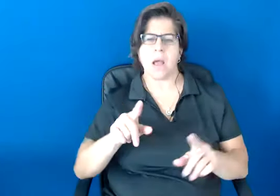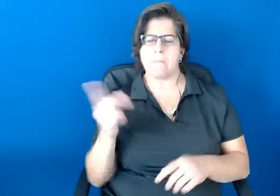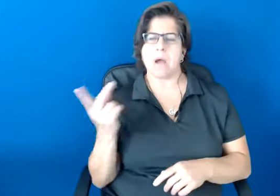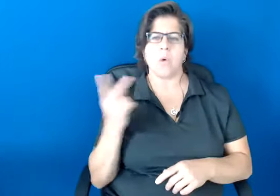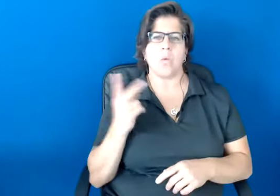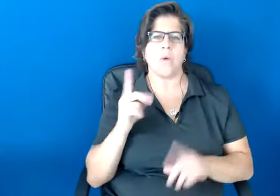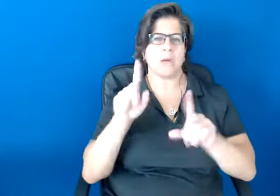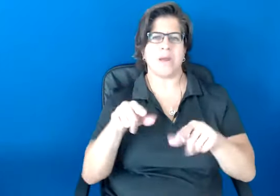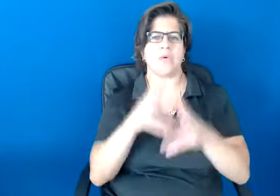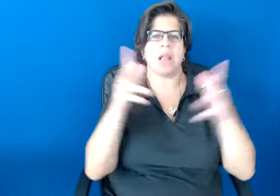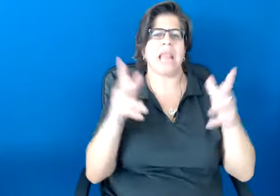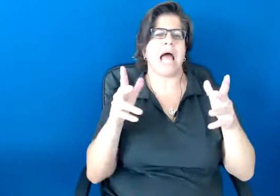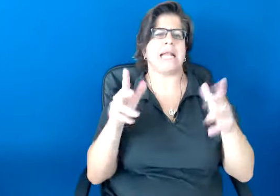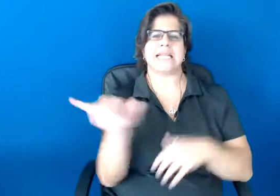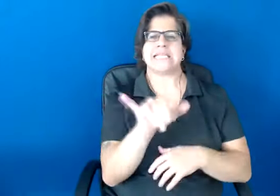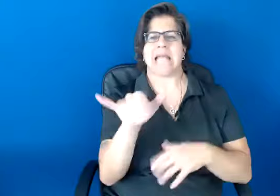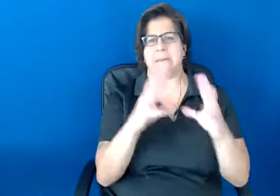the same meetings together at